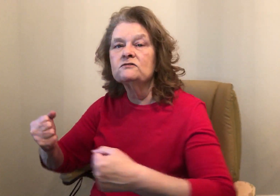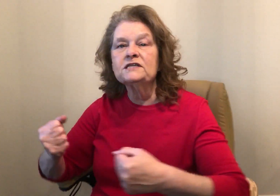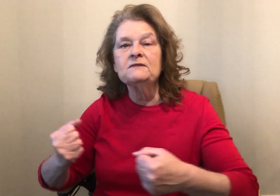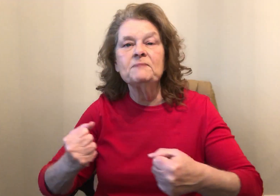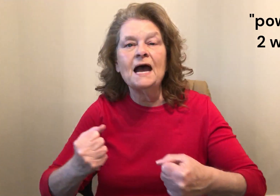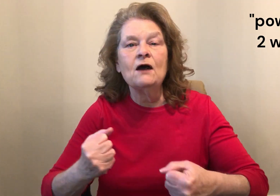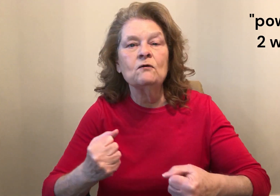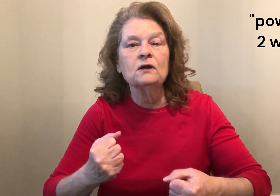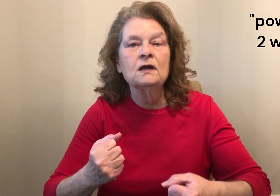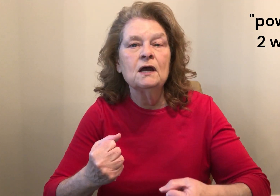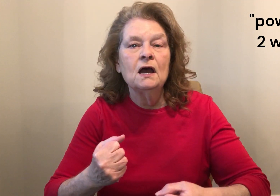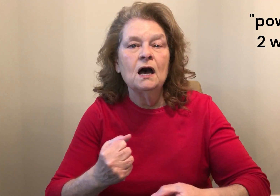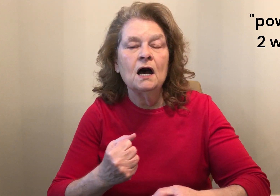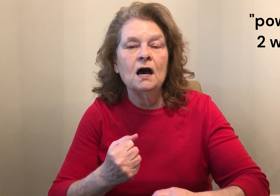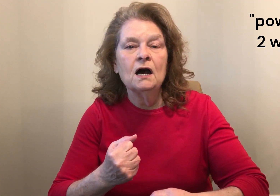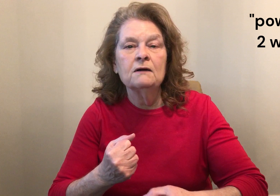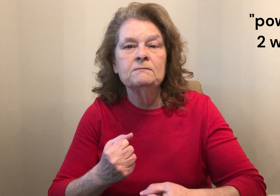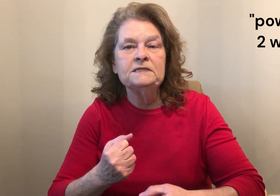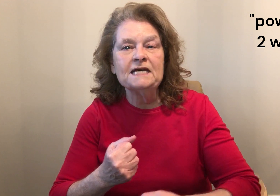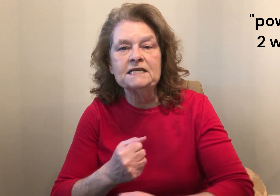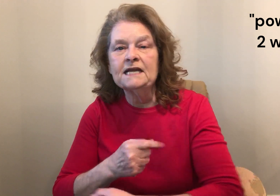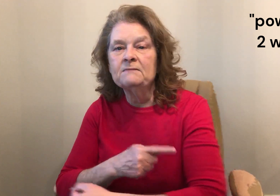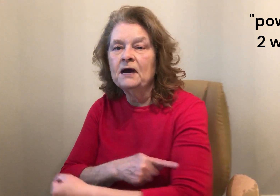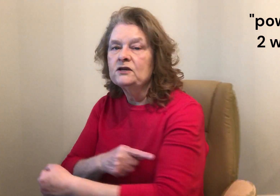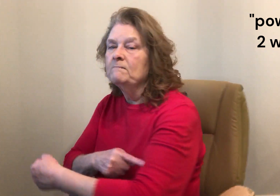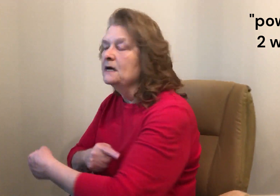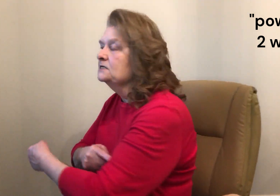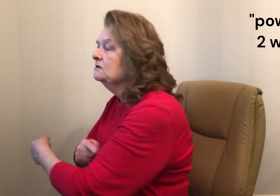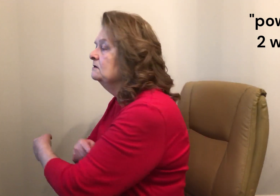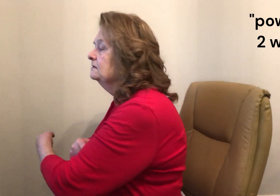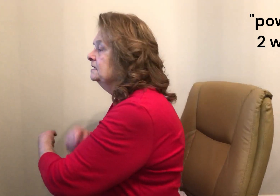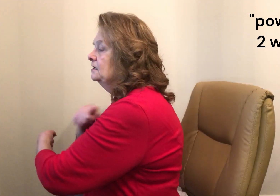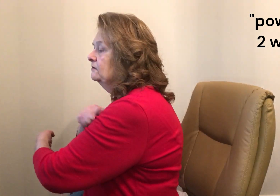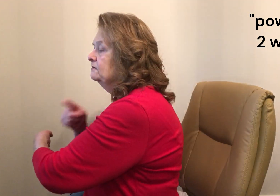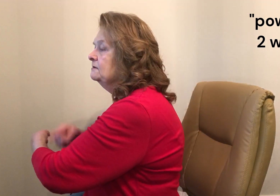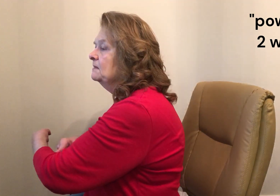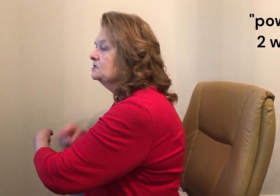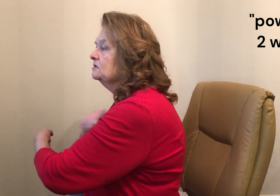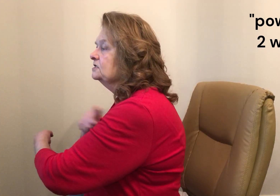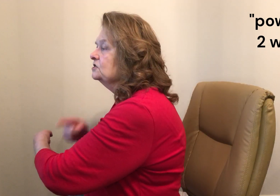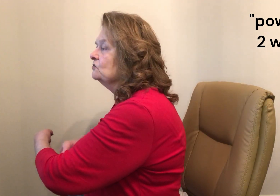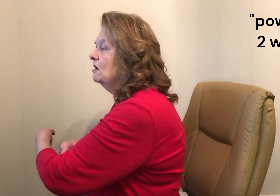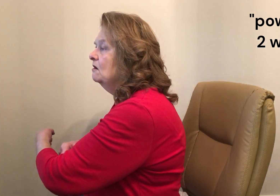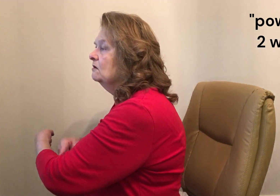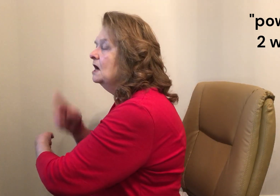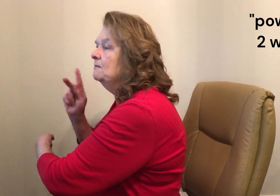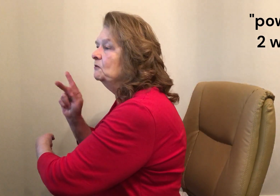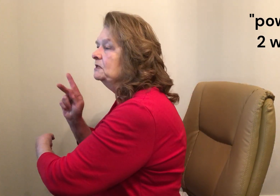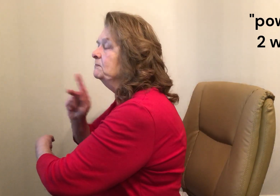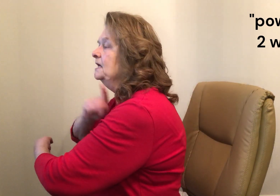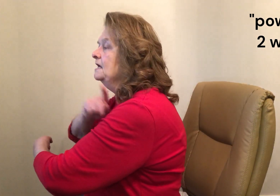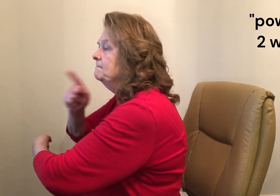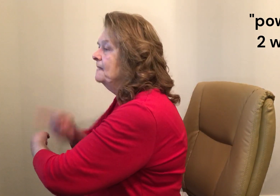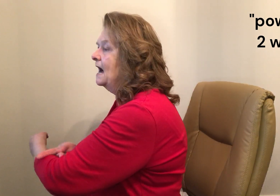seen power designated by your muscle. You know, your muscle is strong, but with a P.